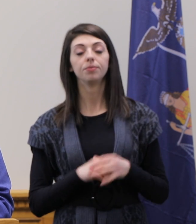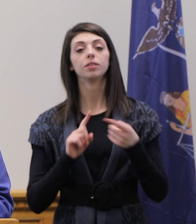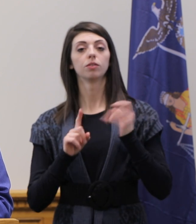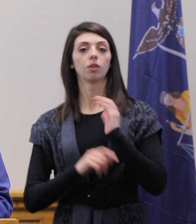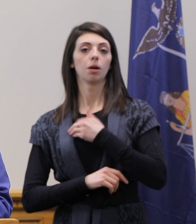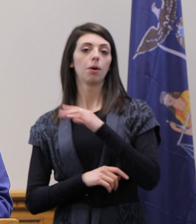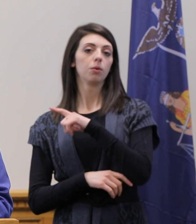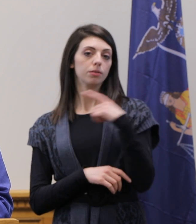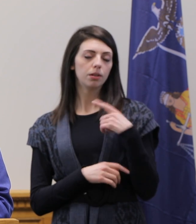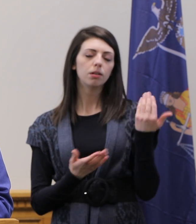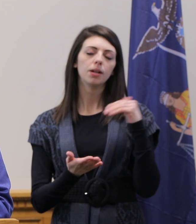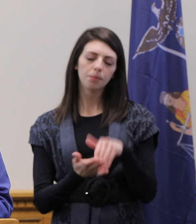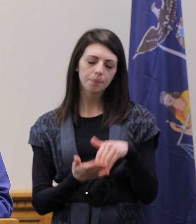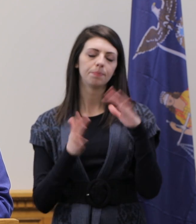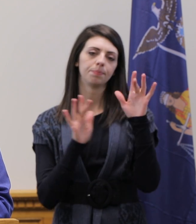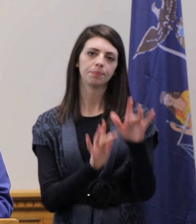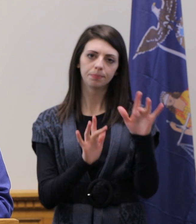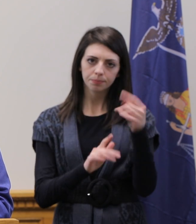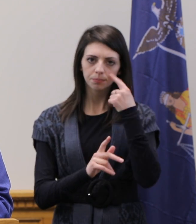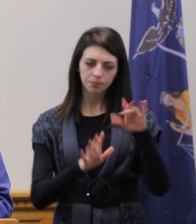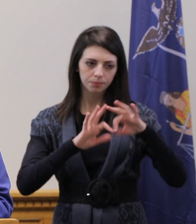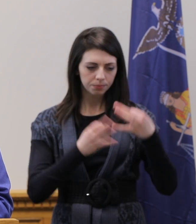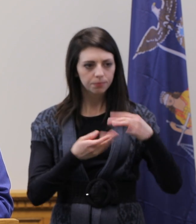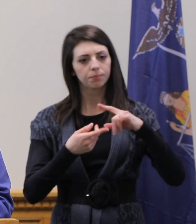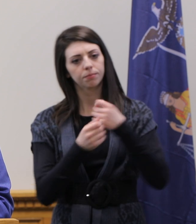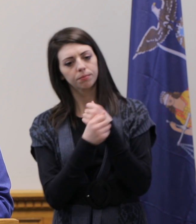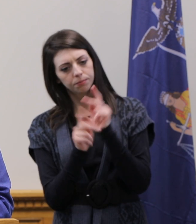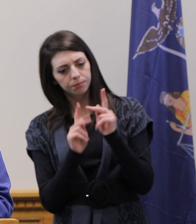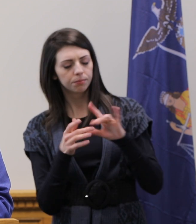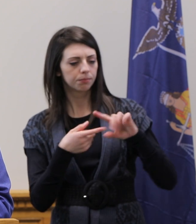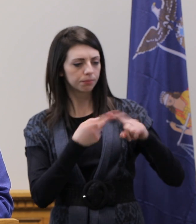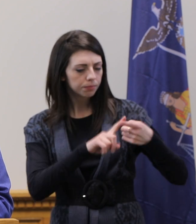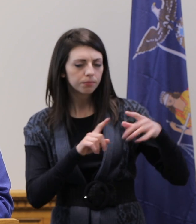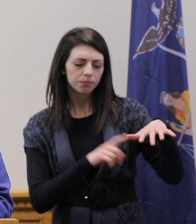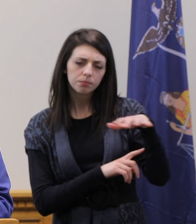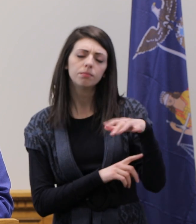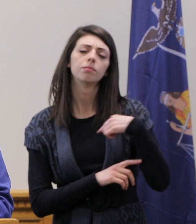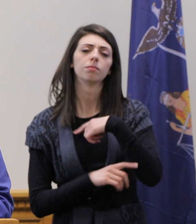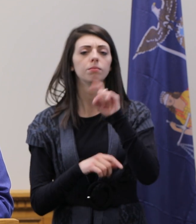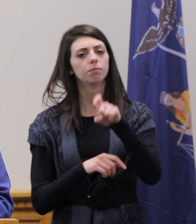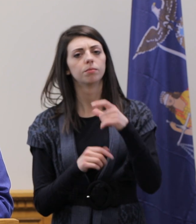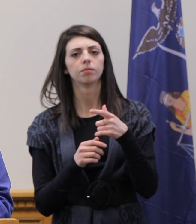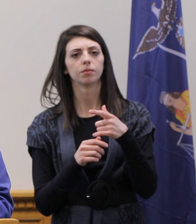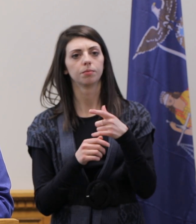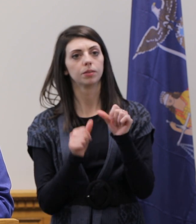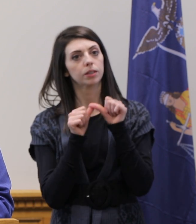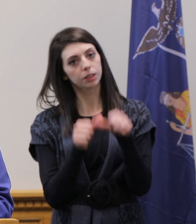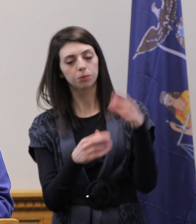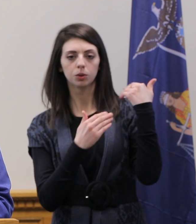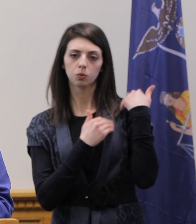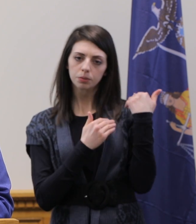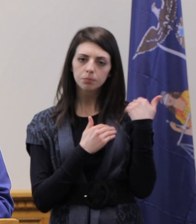Legislature, I once again extend our sympathy to their families and loved ones. We must continue to be proactive about our preventative